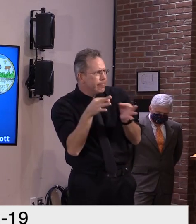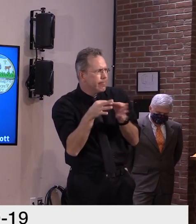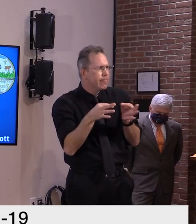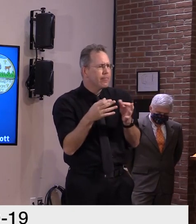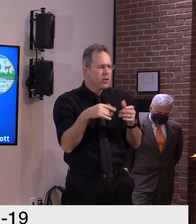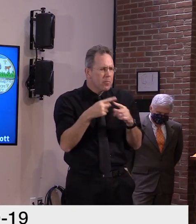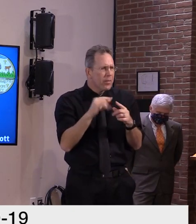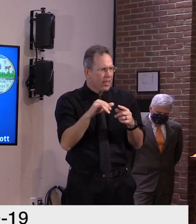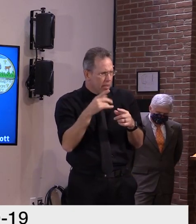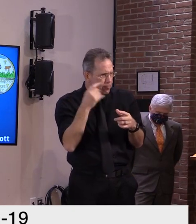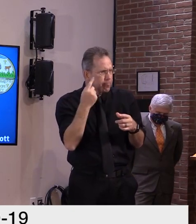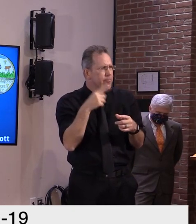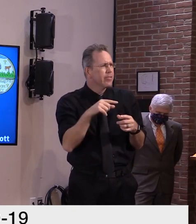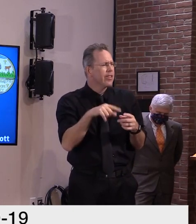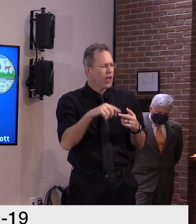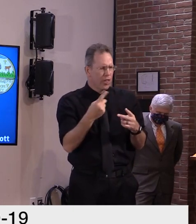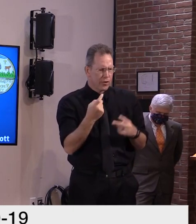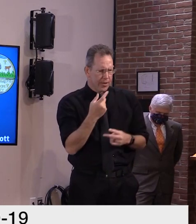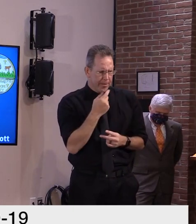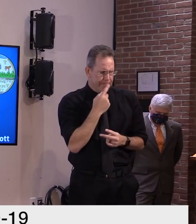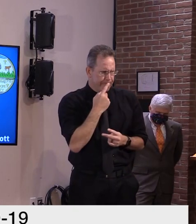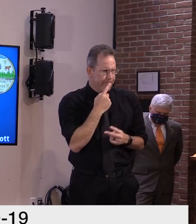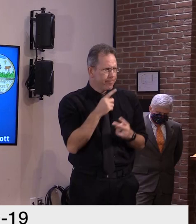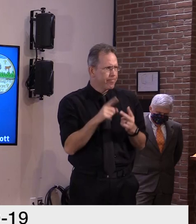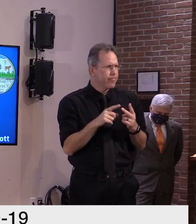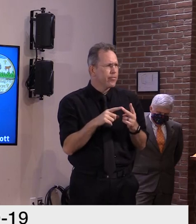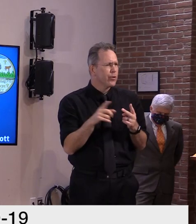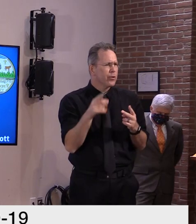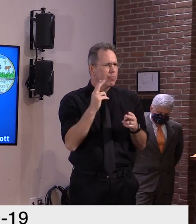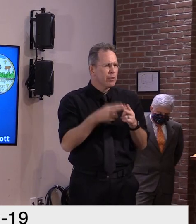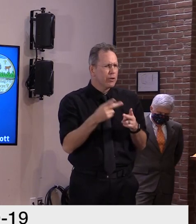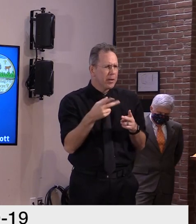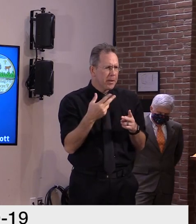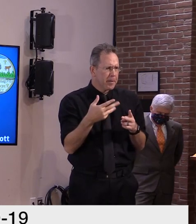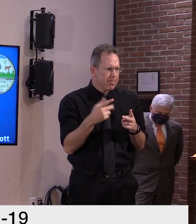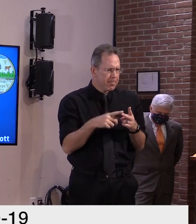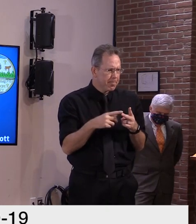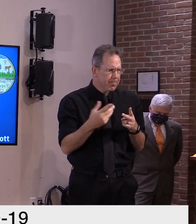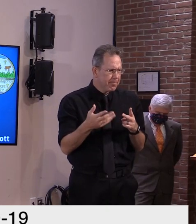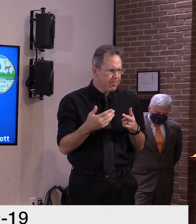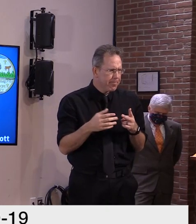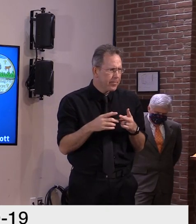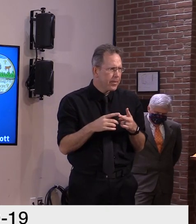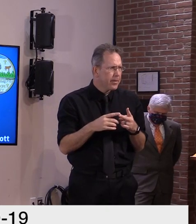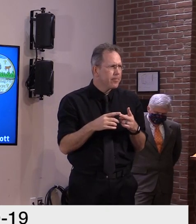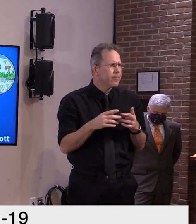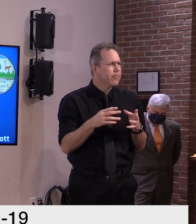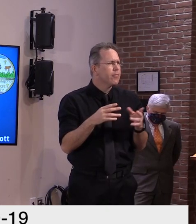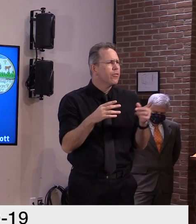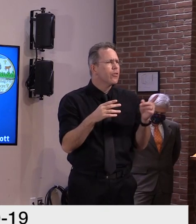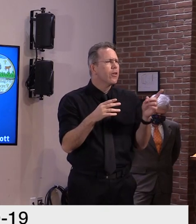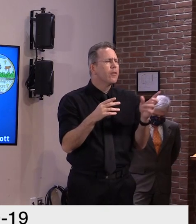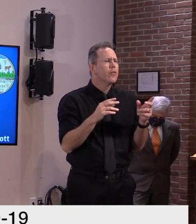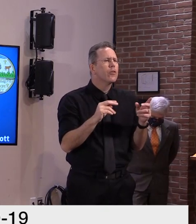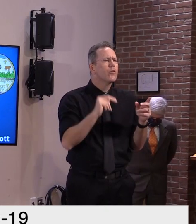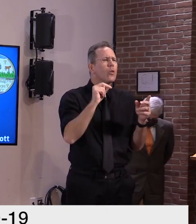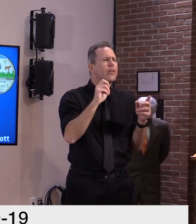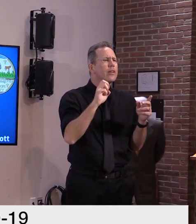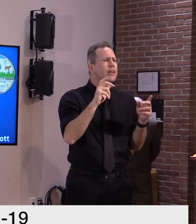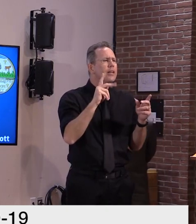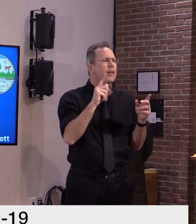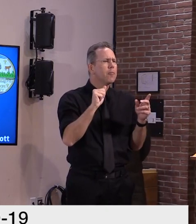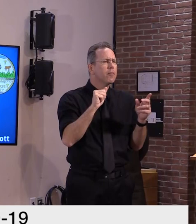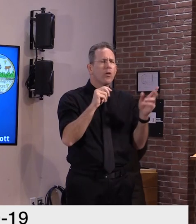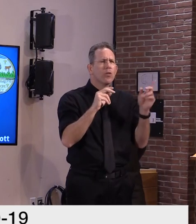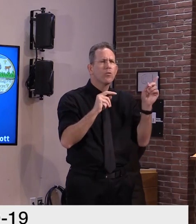the discussion earlier on suggested that there might be some spillover from Coos County into Essex County.